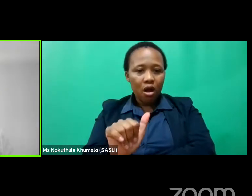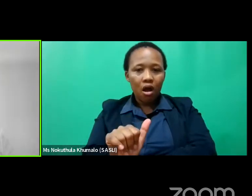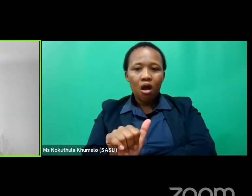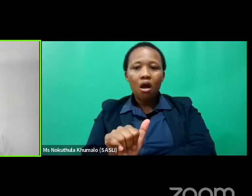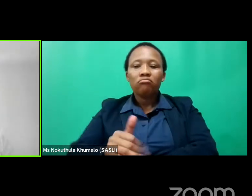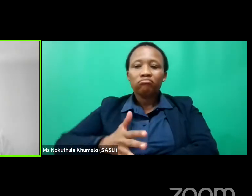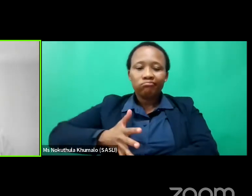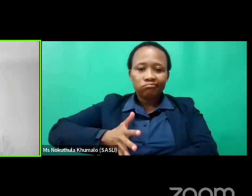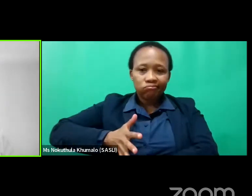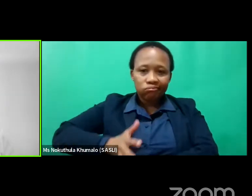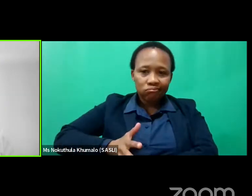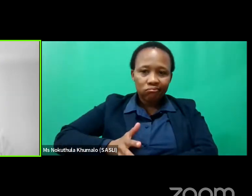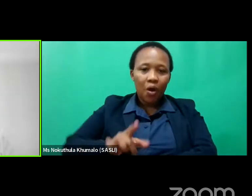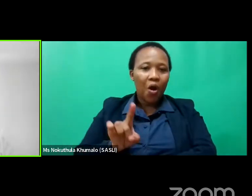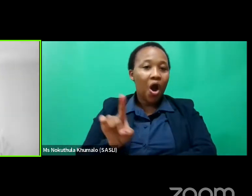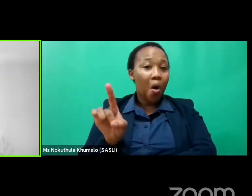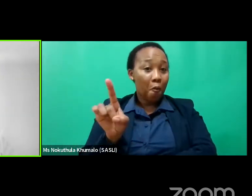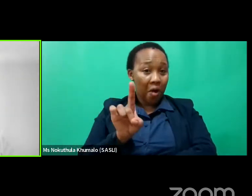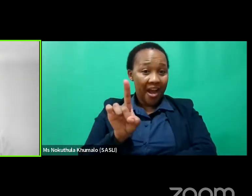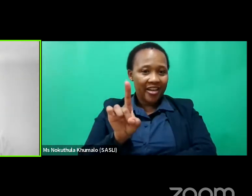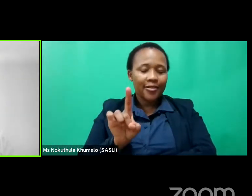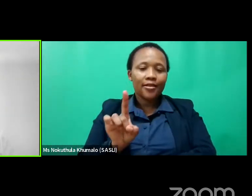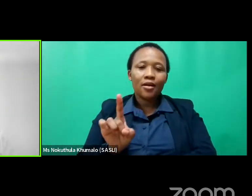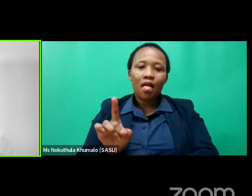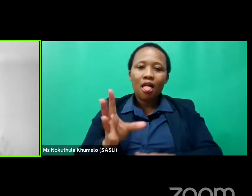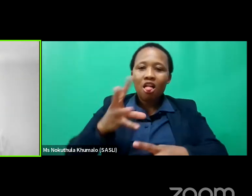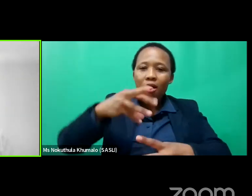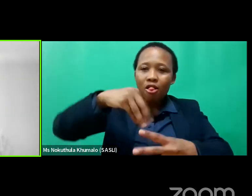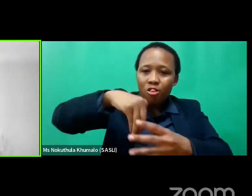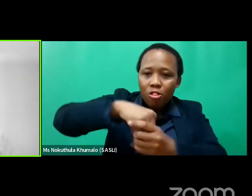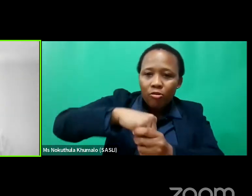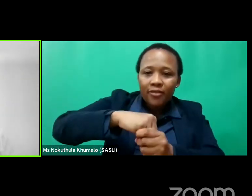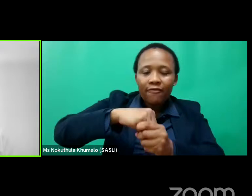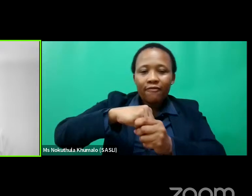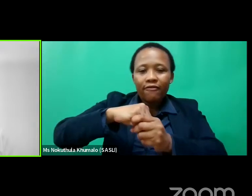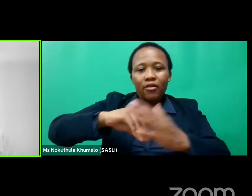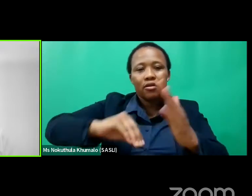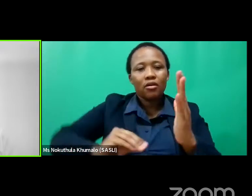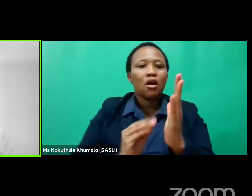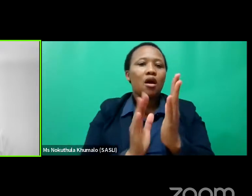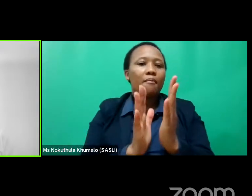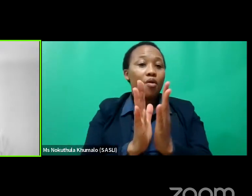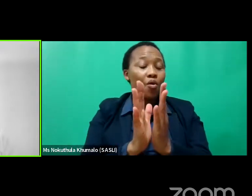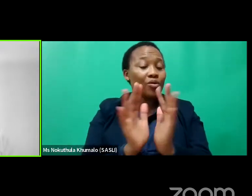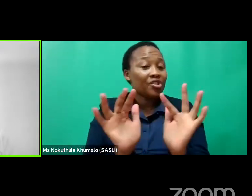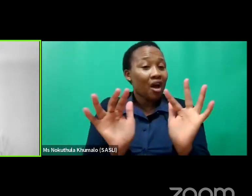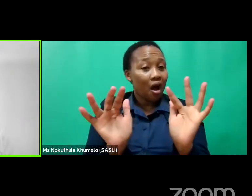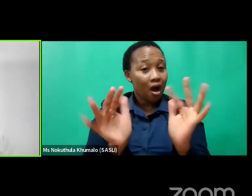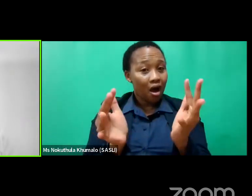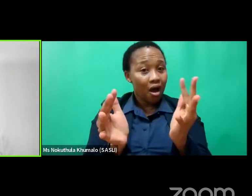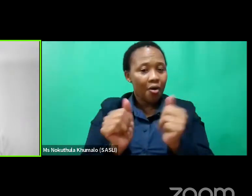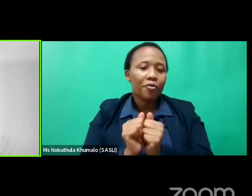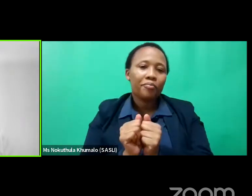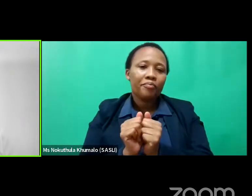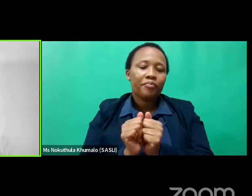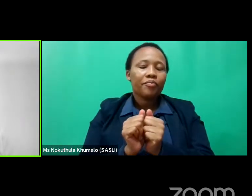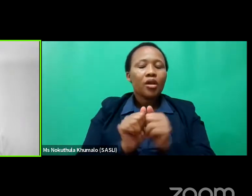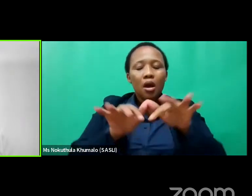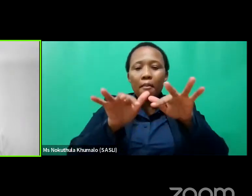is an inclusive approach where people of different enablements